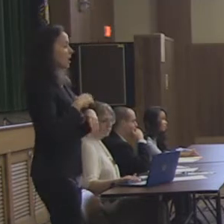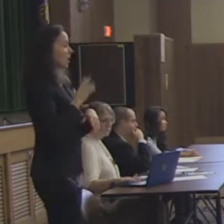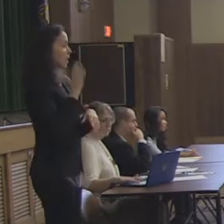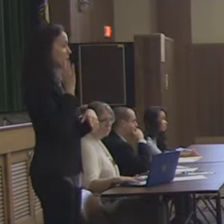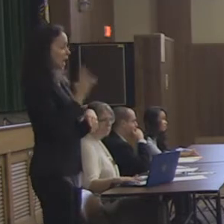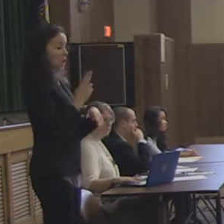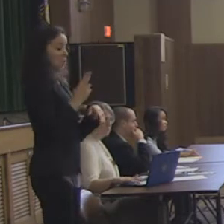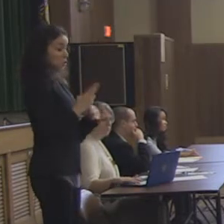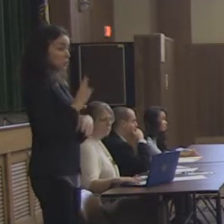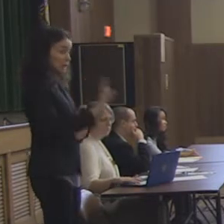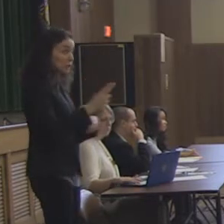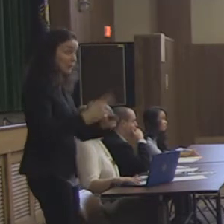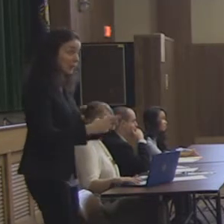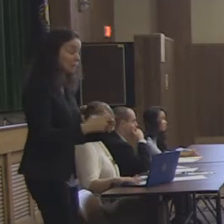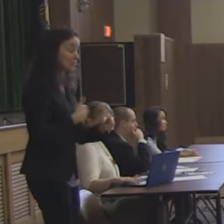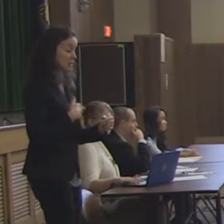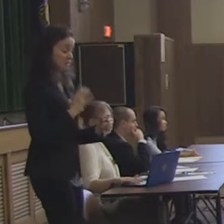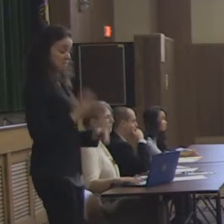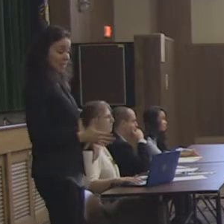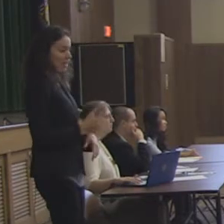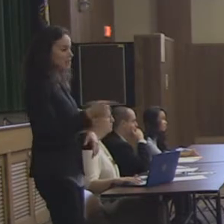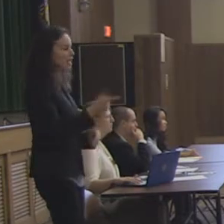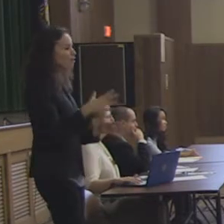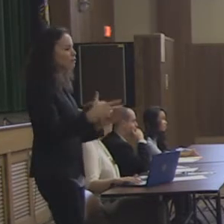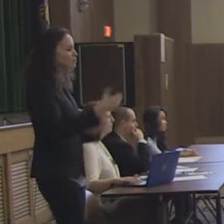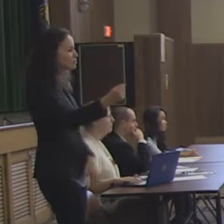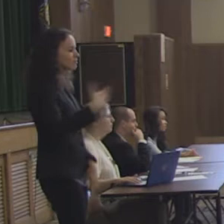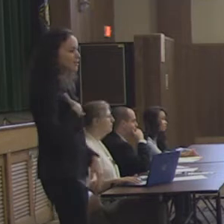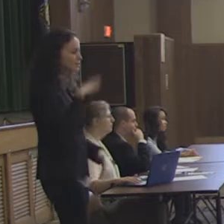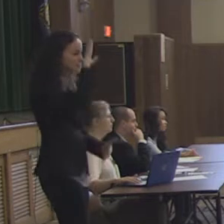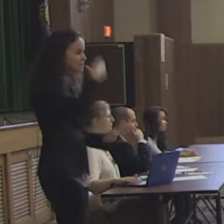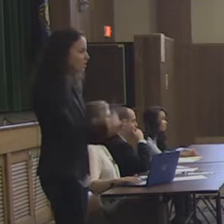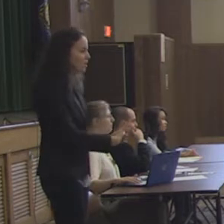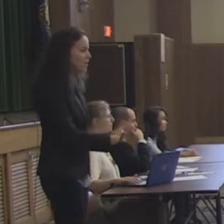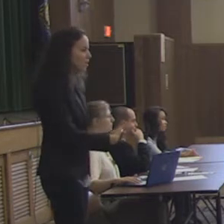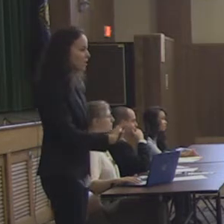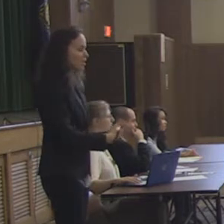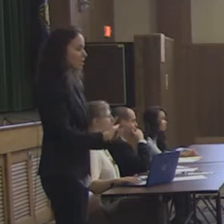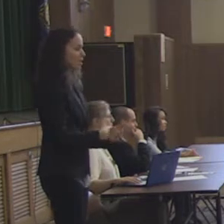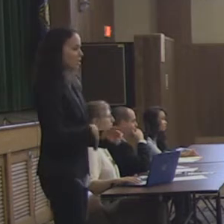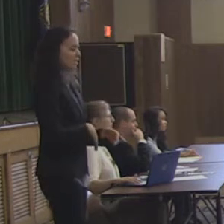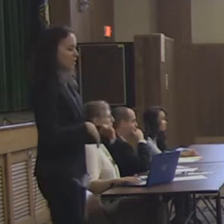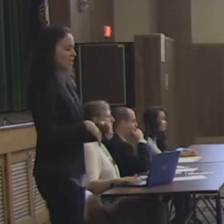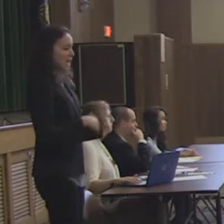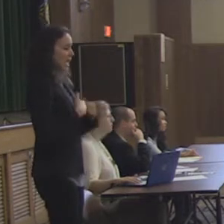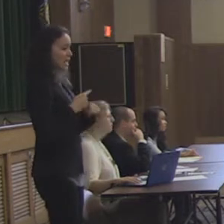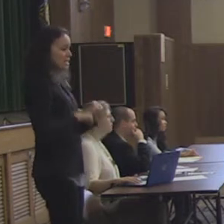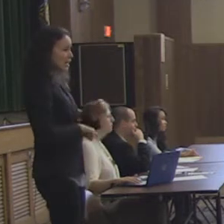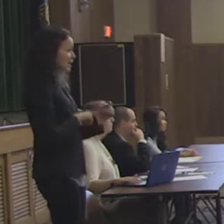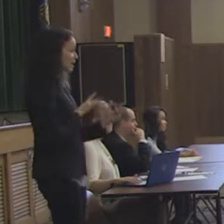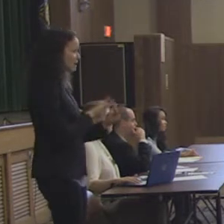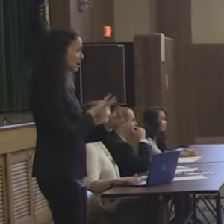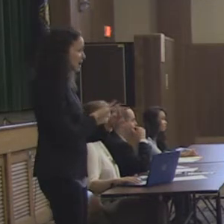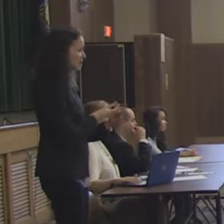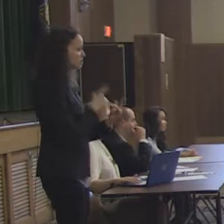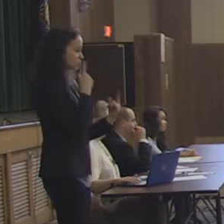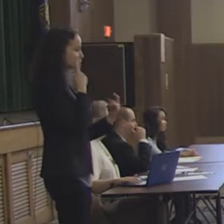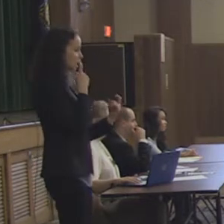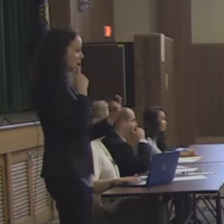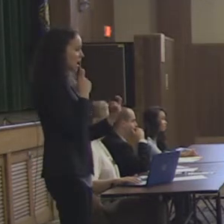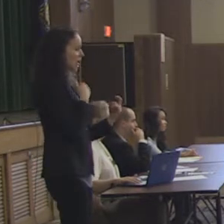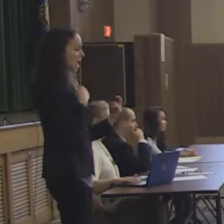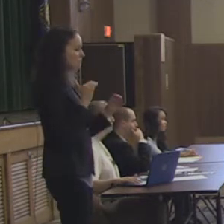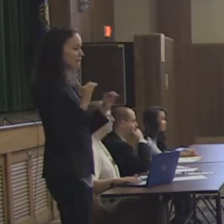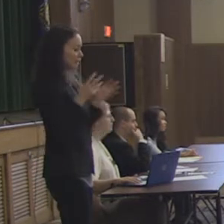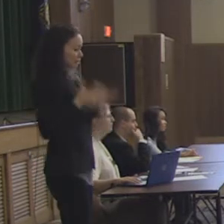I don't have nothing to hide, they already took my son and cut contact. So I have nothing left to